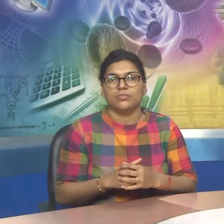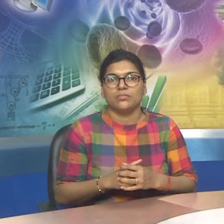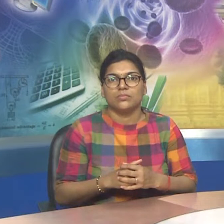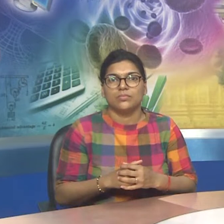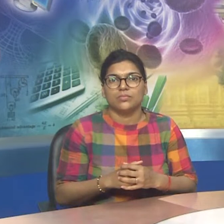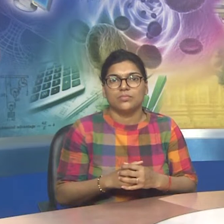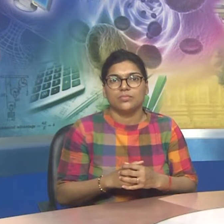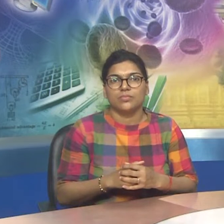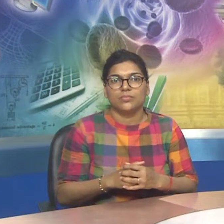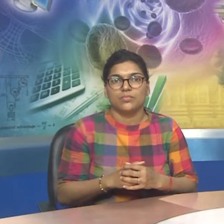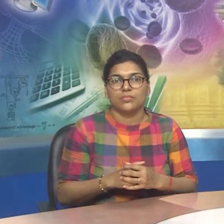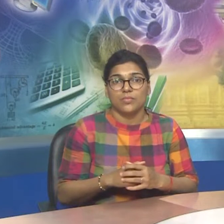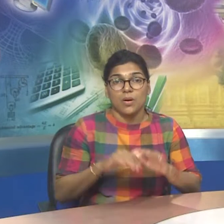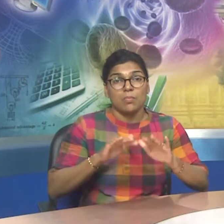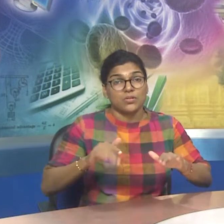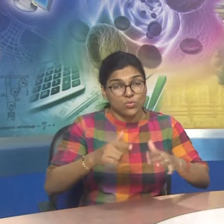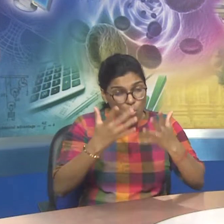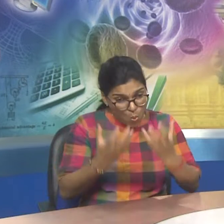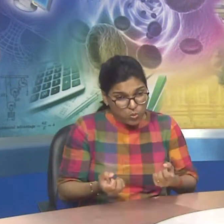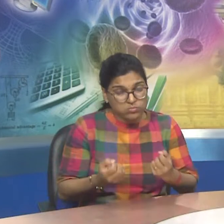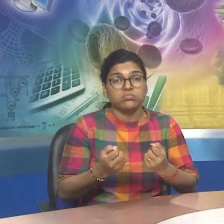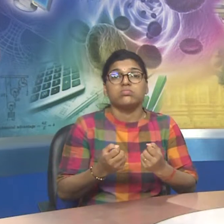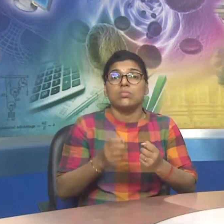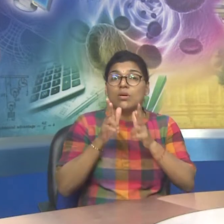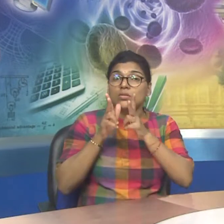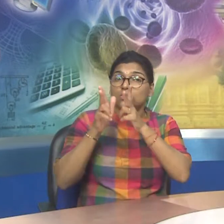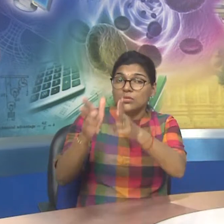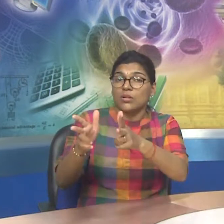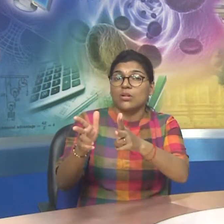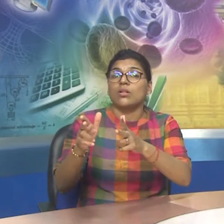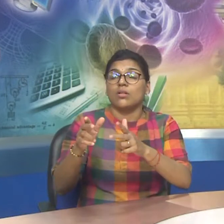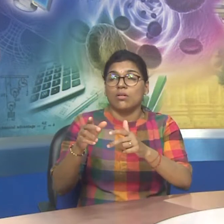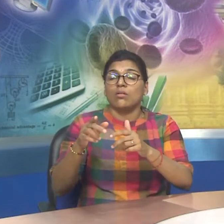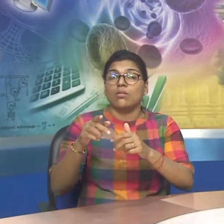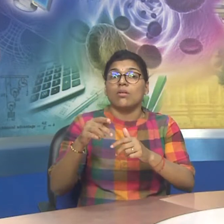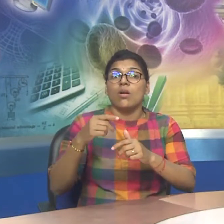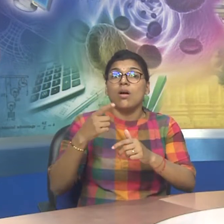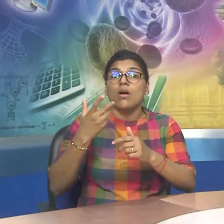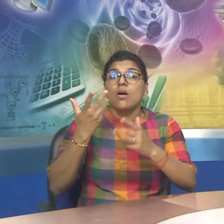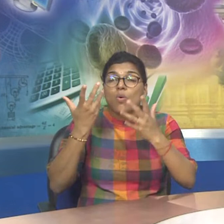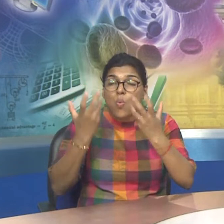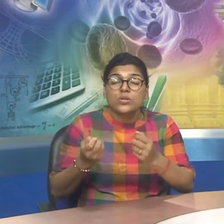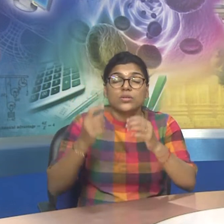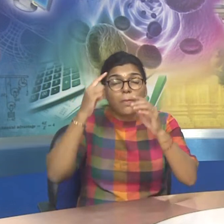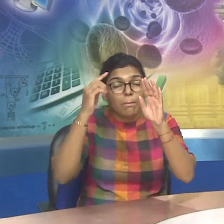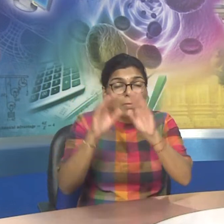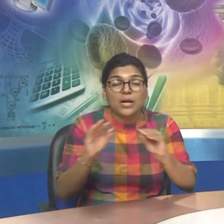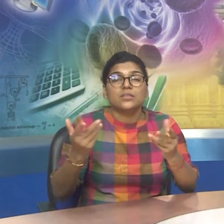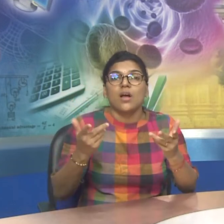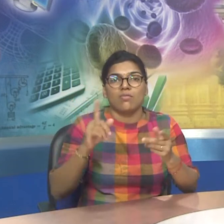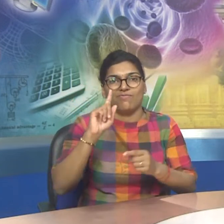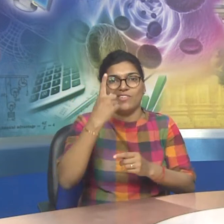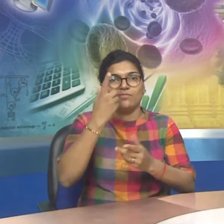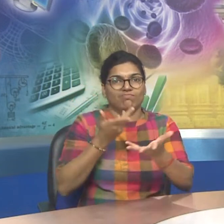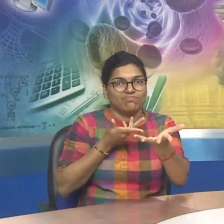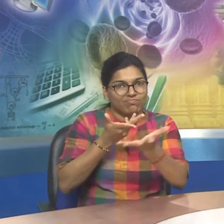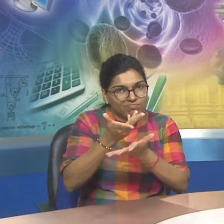Answer of question number 5. The child wants the adults to speak about and